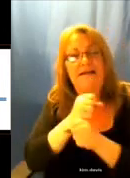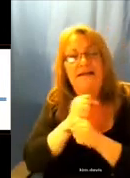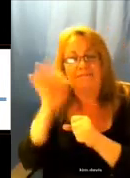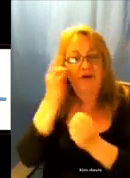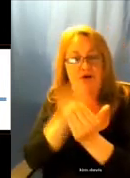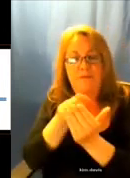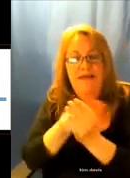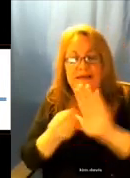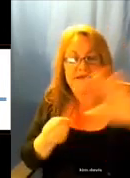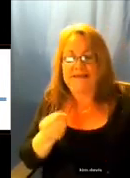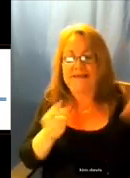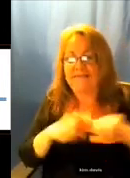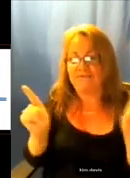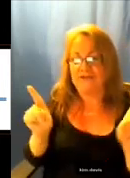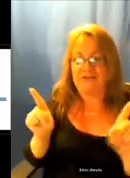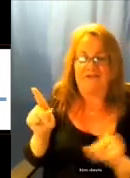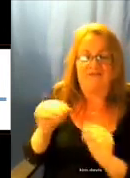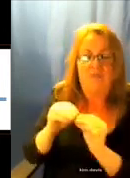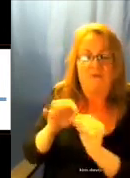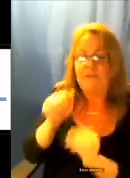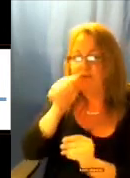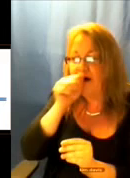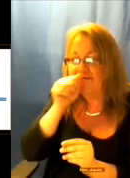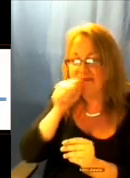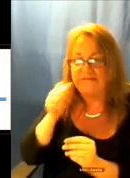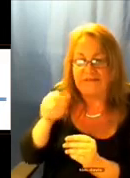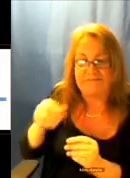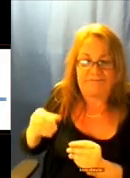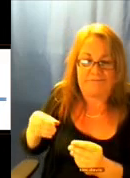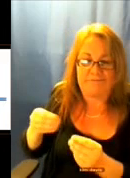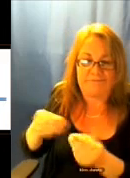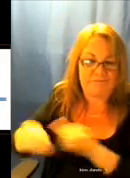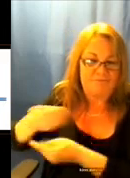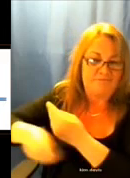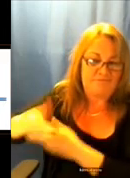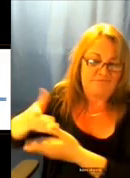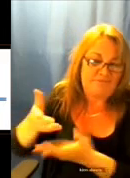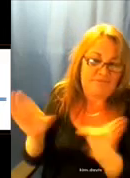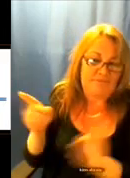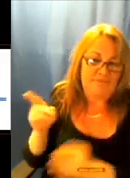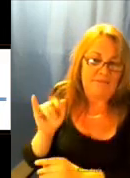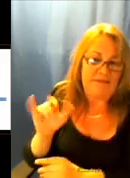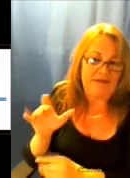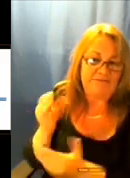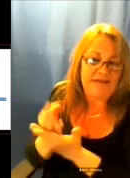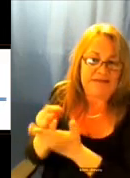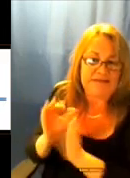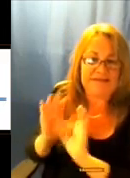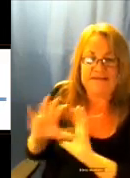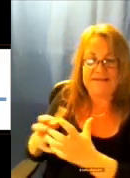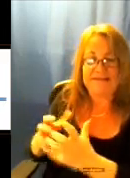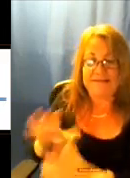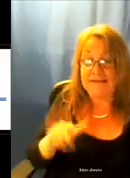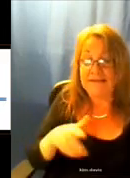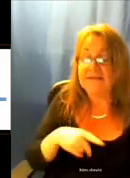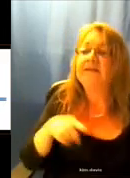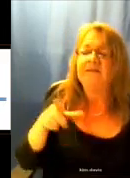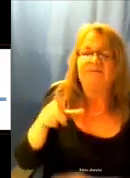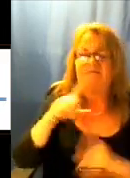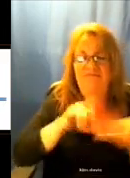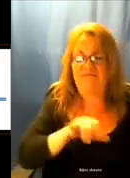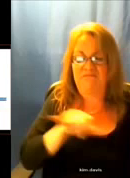For example, a person that is employed, there's no federal amount that's paid you, the resident pays the full amount, and